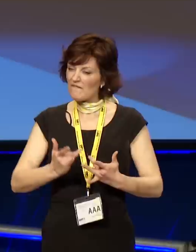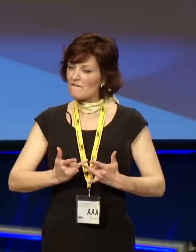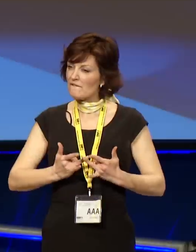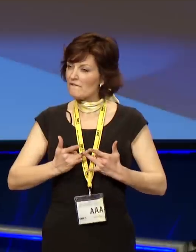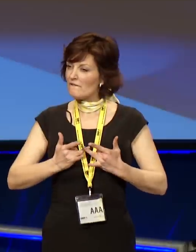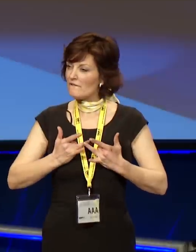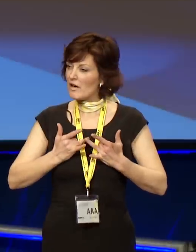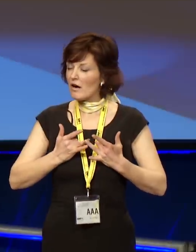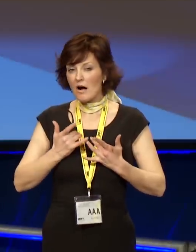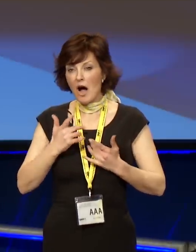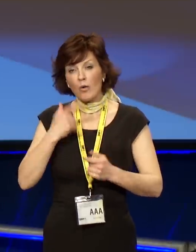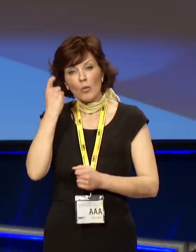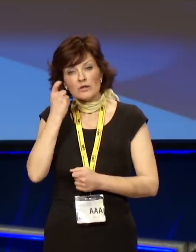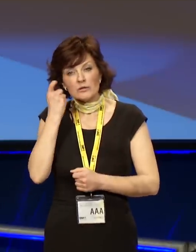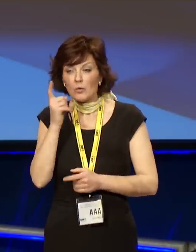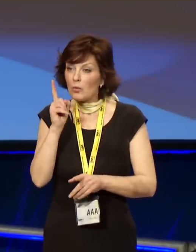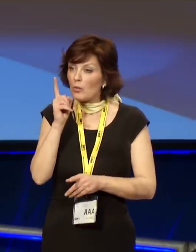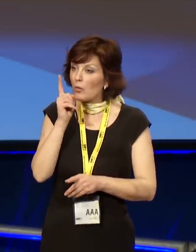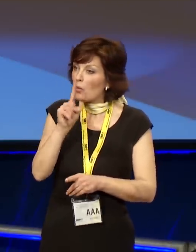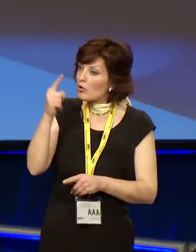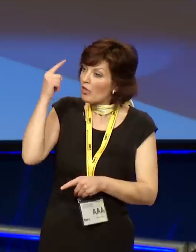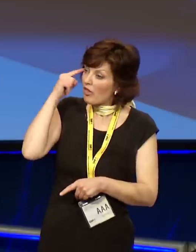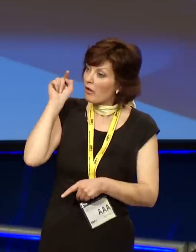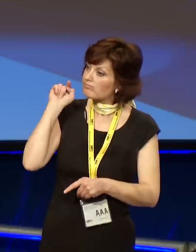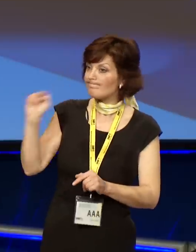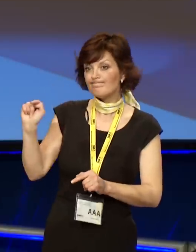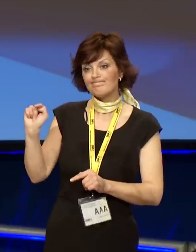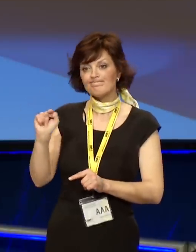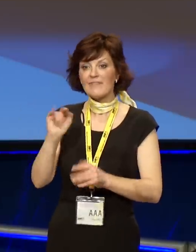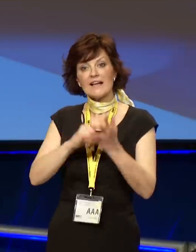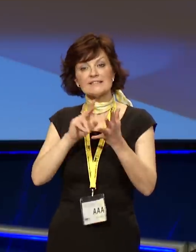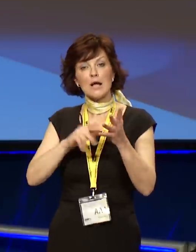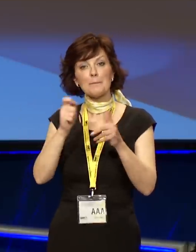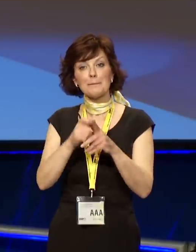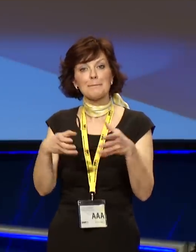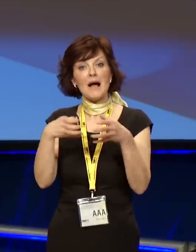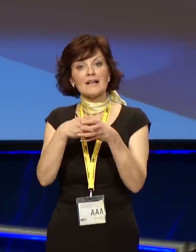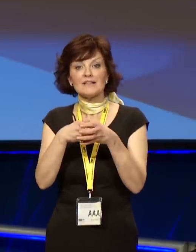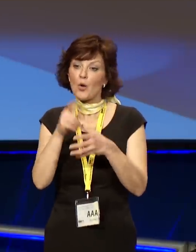I wonder what the kind of party line when you and the other 50 odd